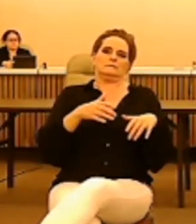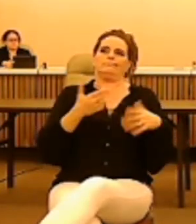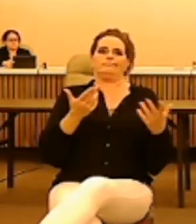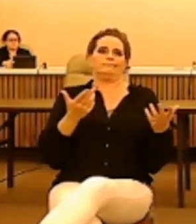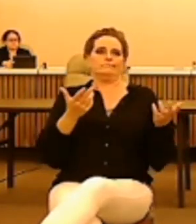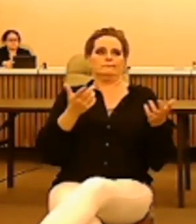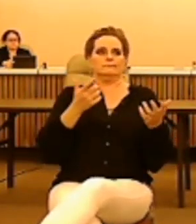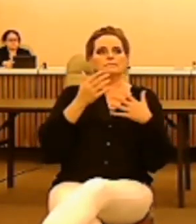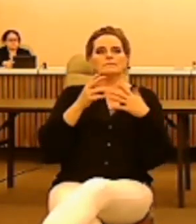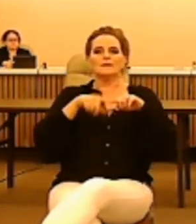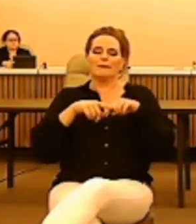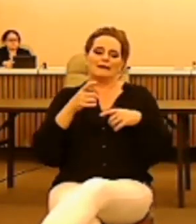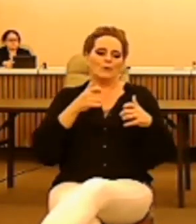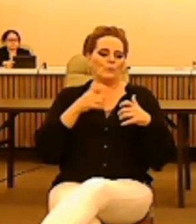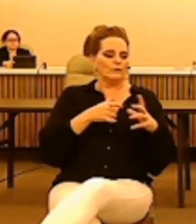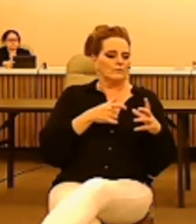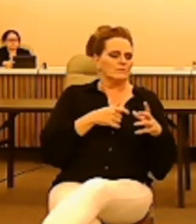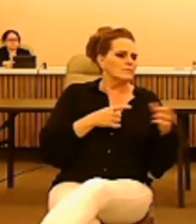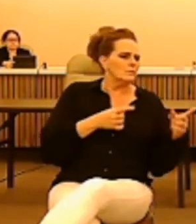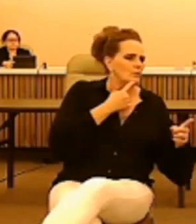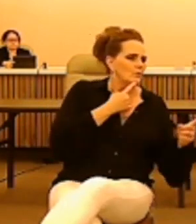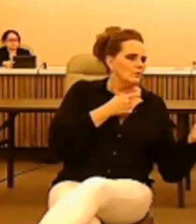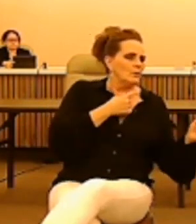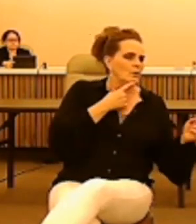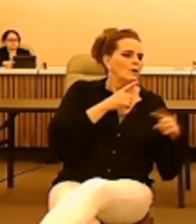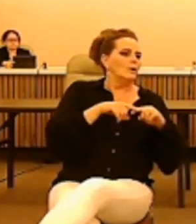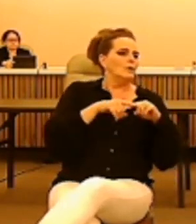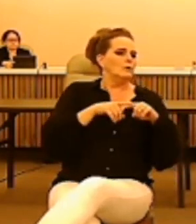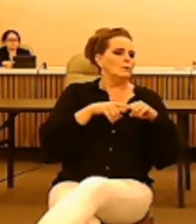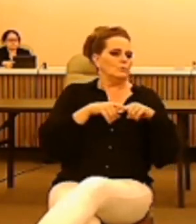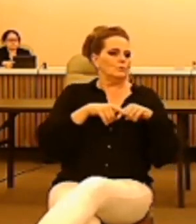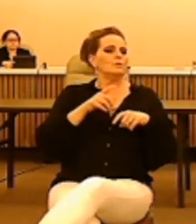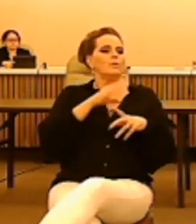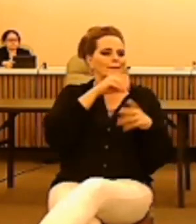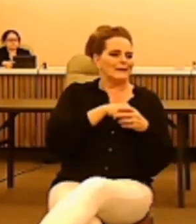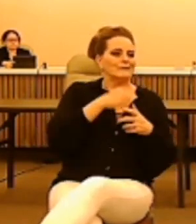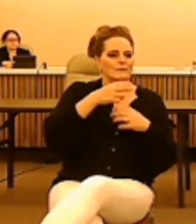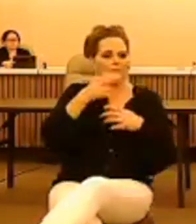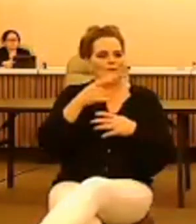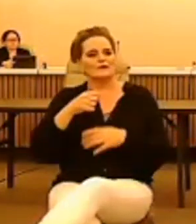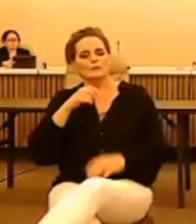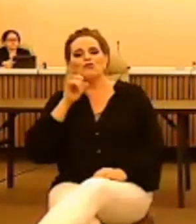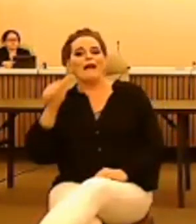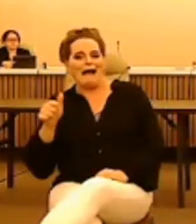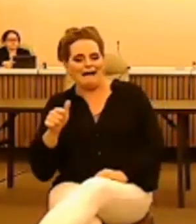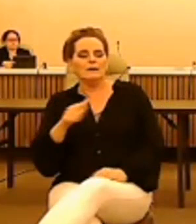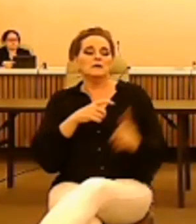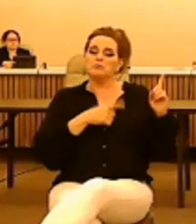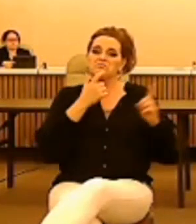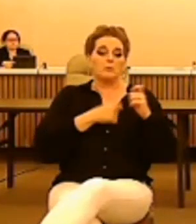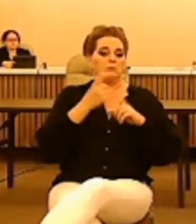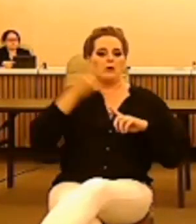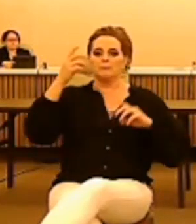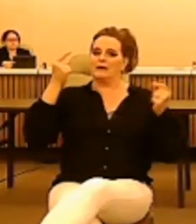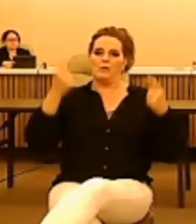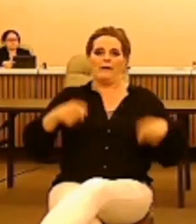they're within or contiguous to a historic district. Right. So some seeker stuff will be automatic just as soon as you guys designate